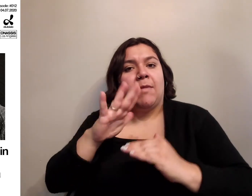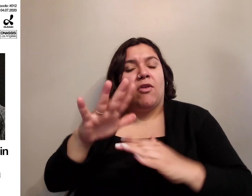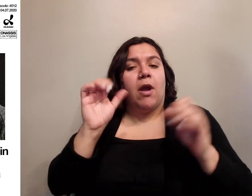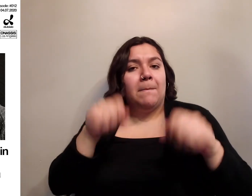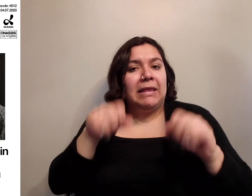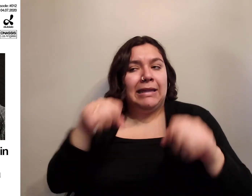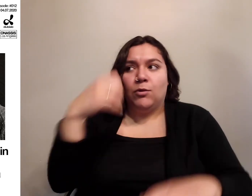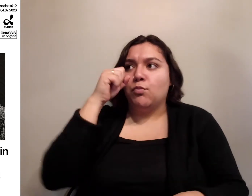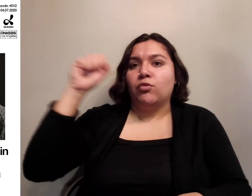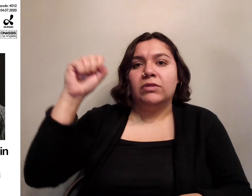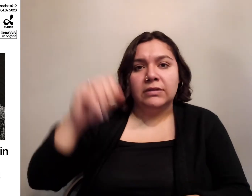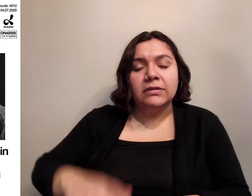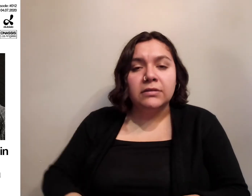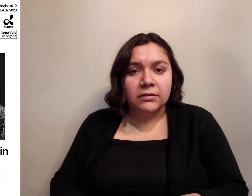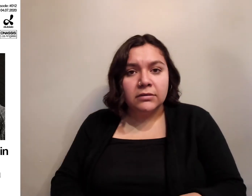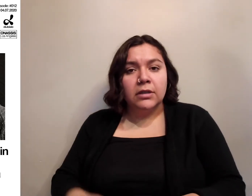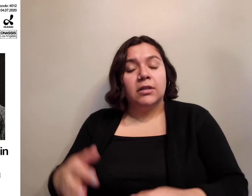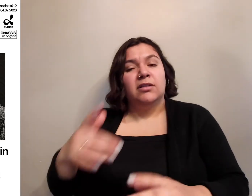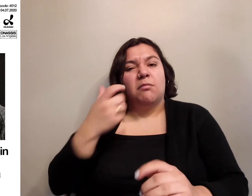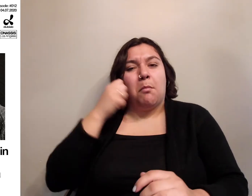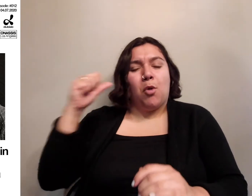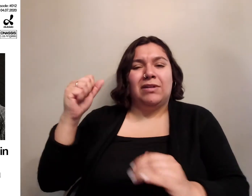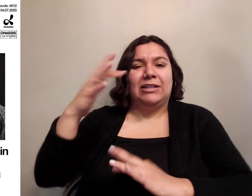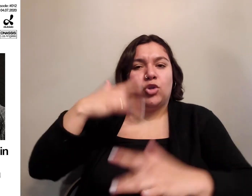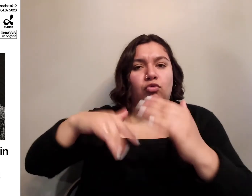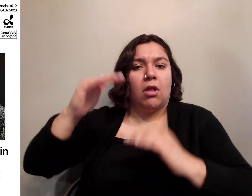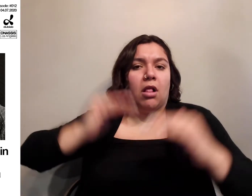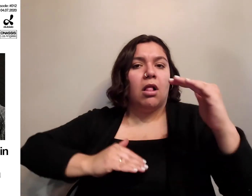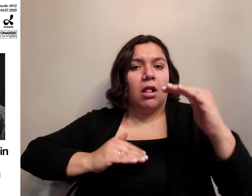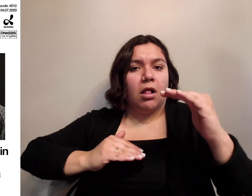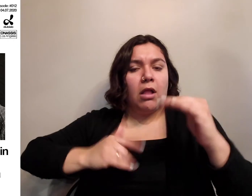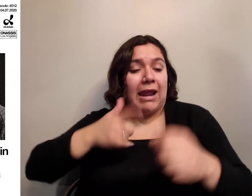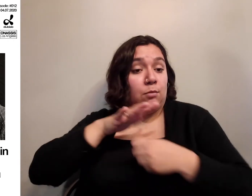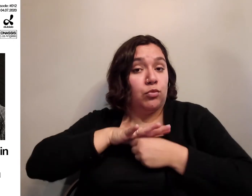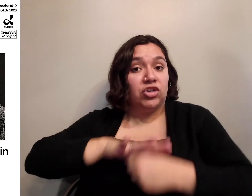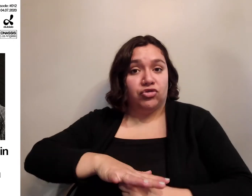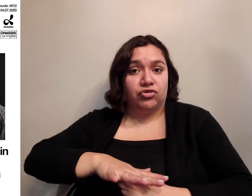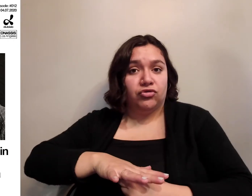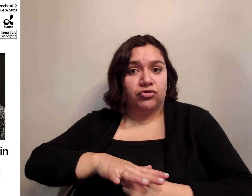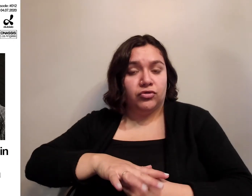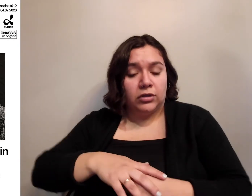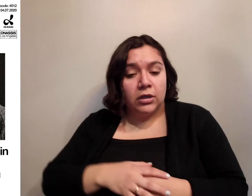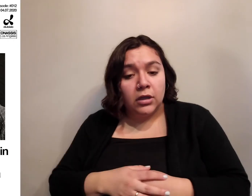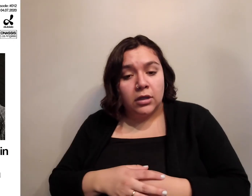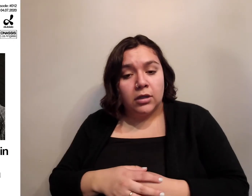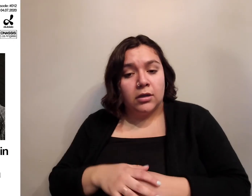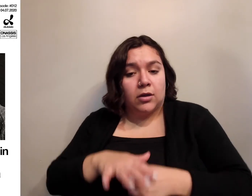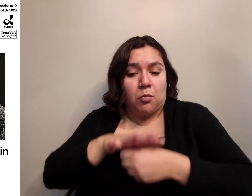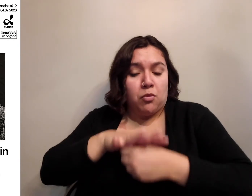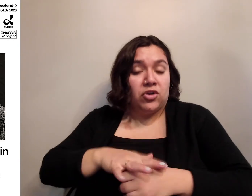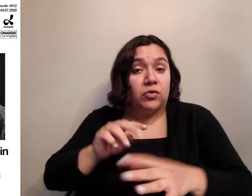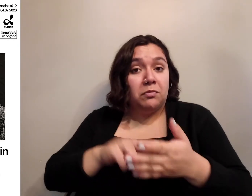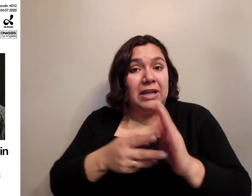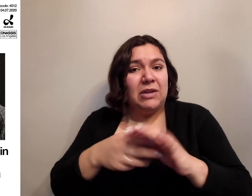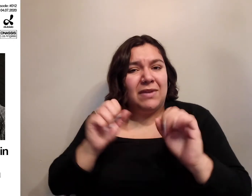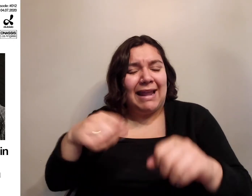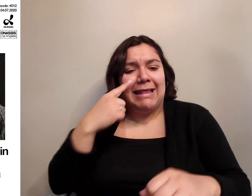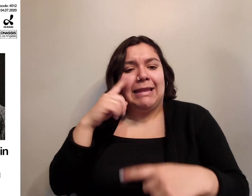to protest social inequality and oppression. And so we can think